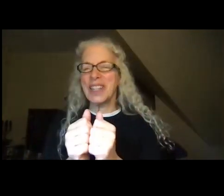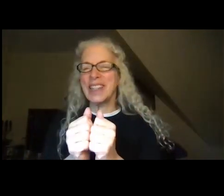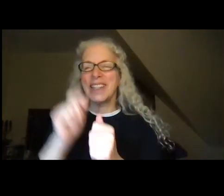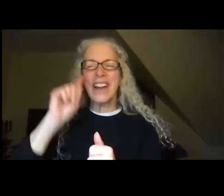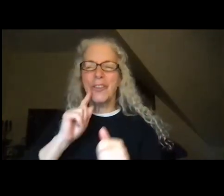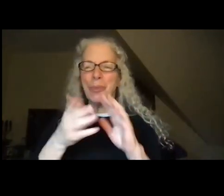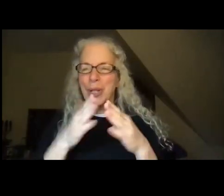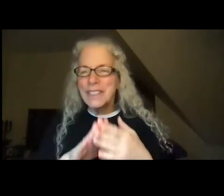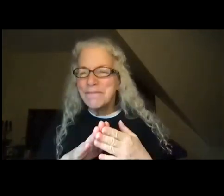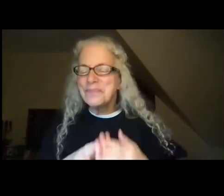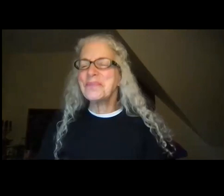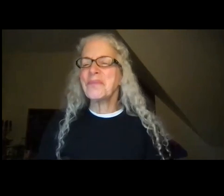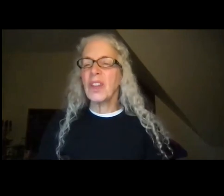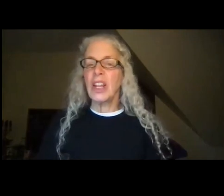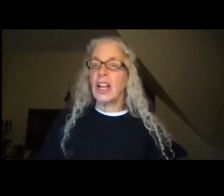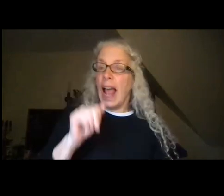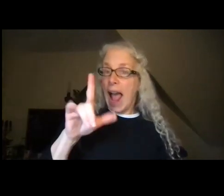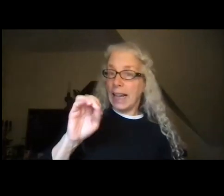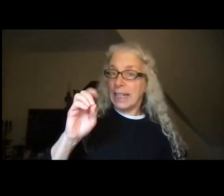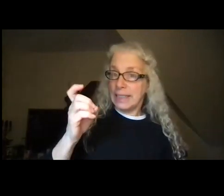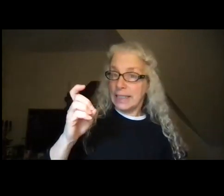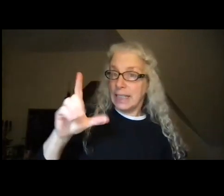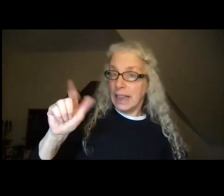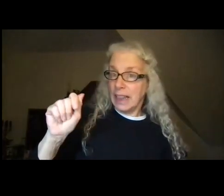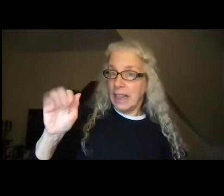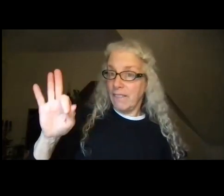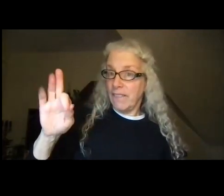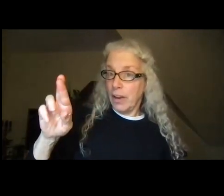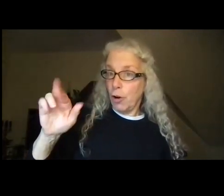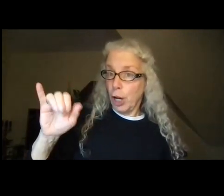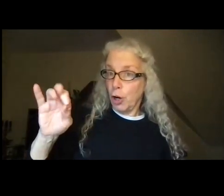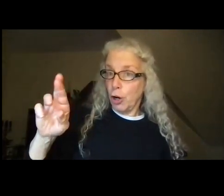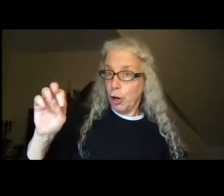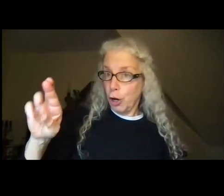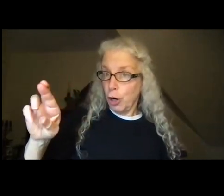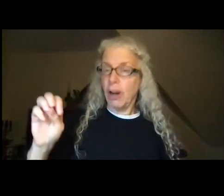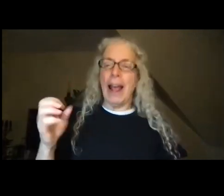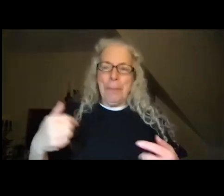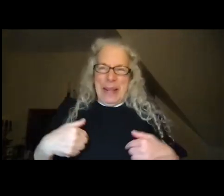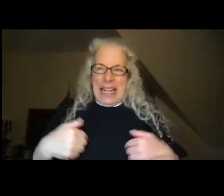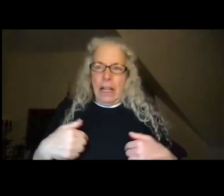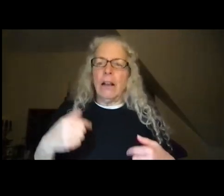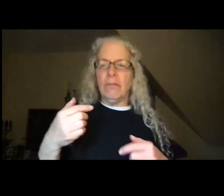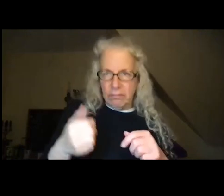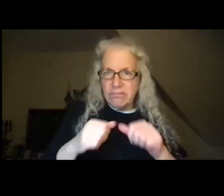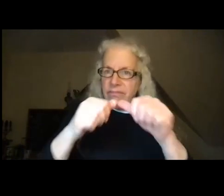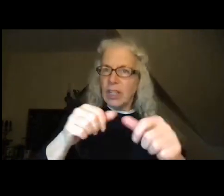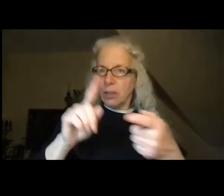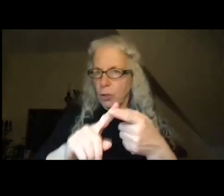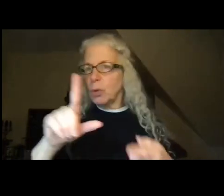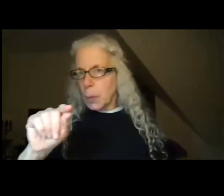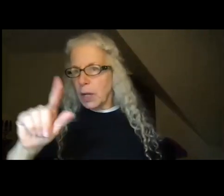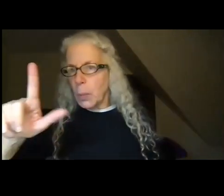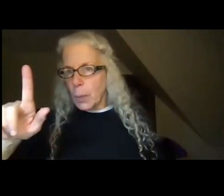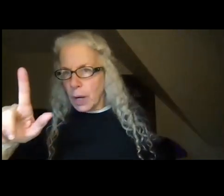community. So both Alex Laferriere and I will be continuing through 2021, and we will be